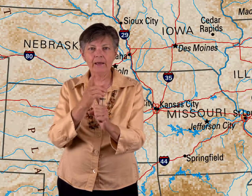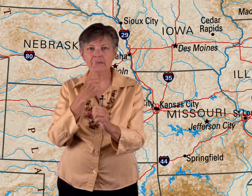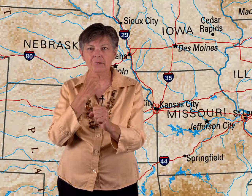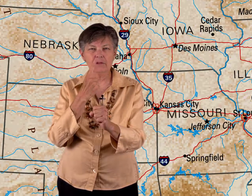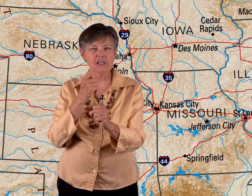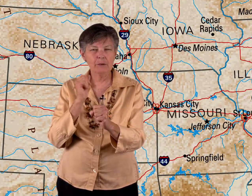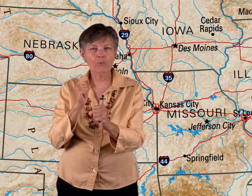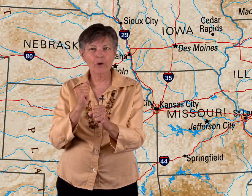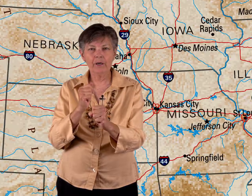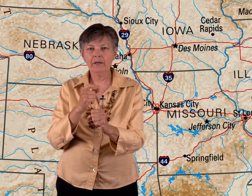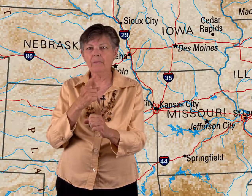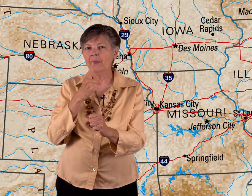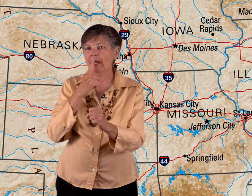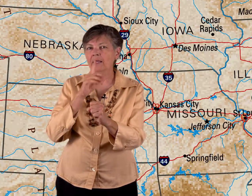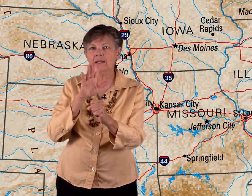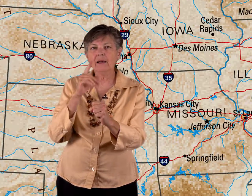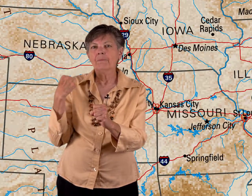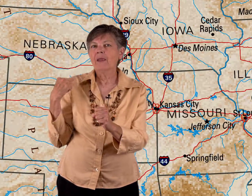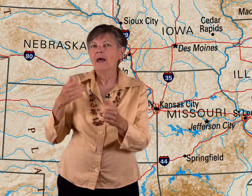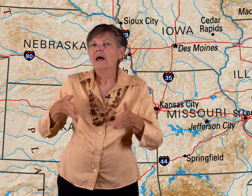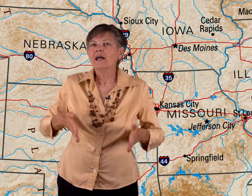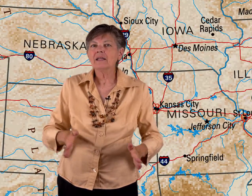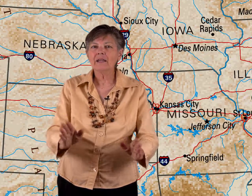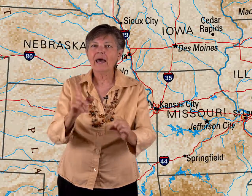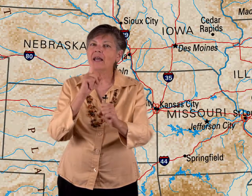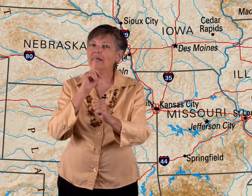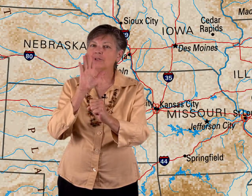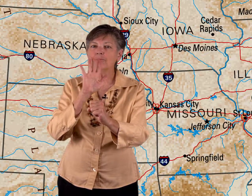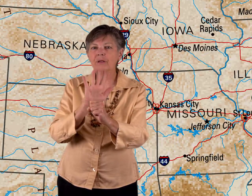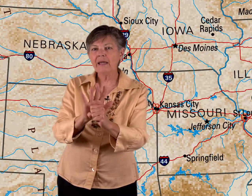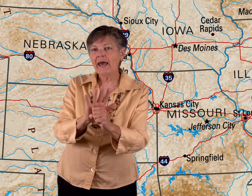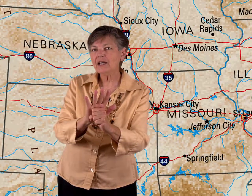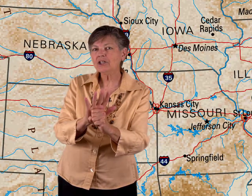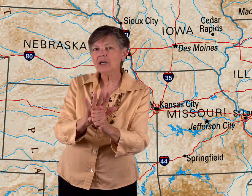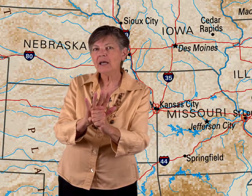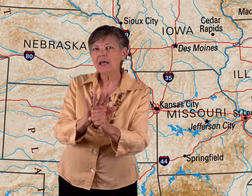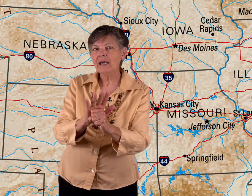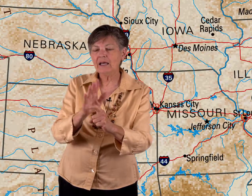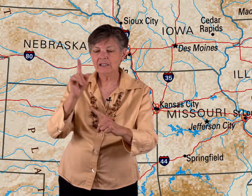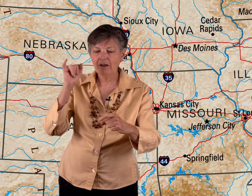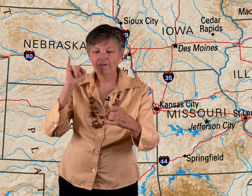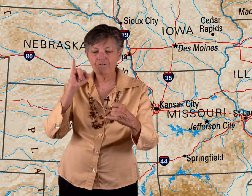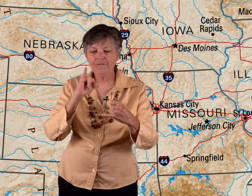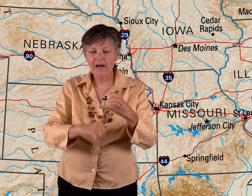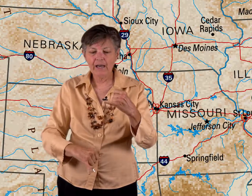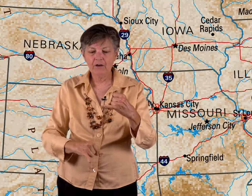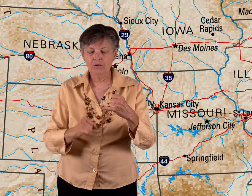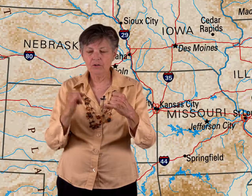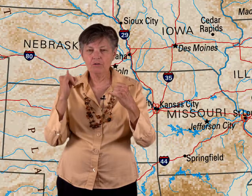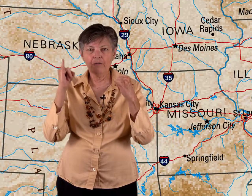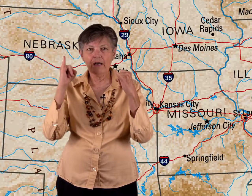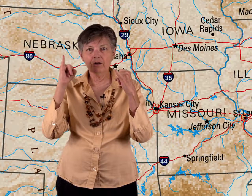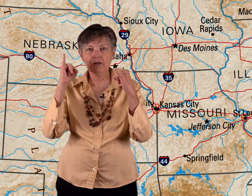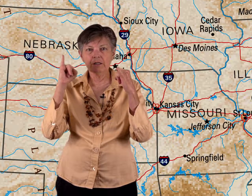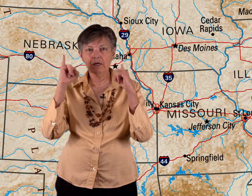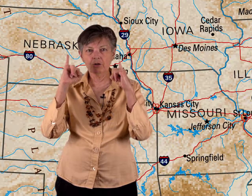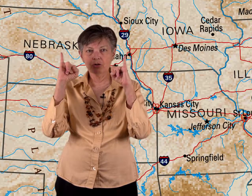it's important. Let us pledge its final. So final, you're going to take your two